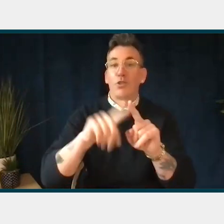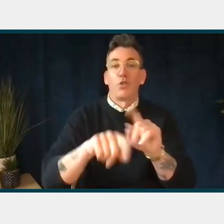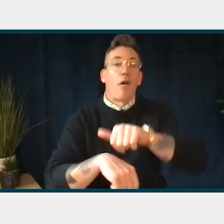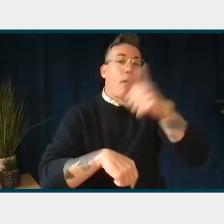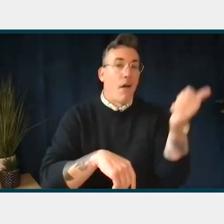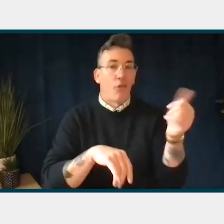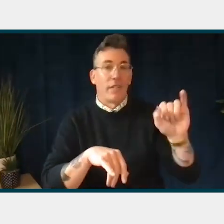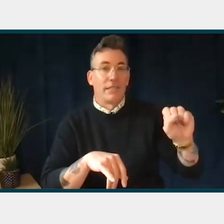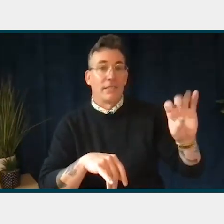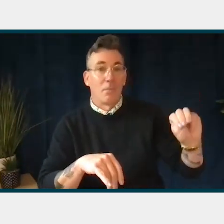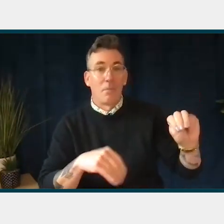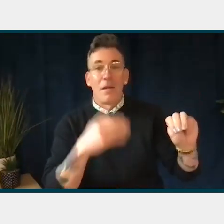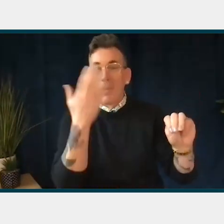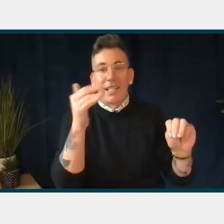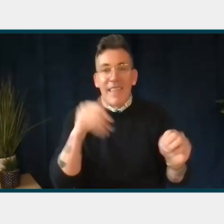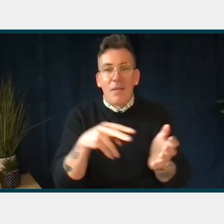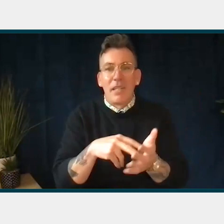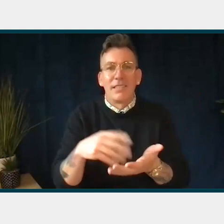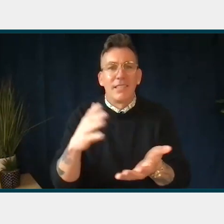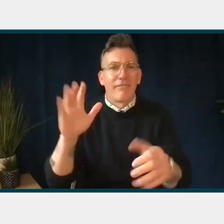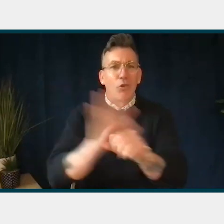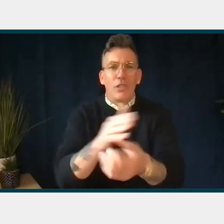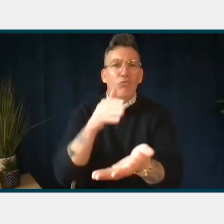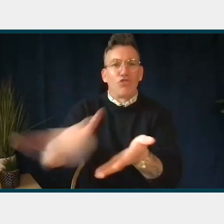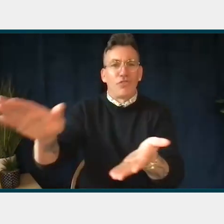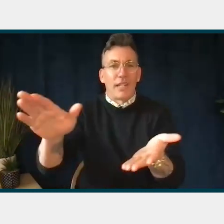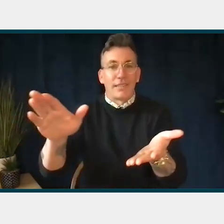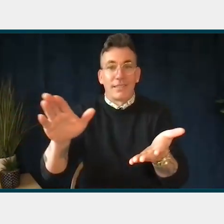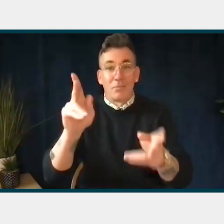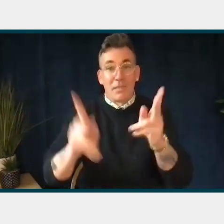is not to make the false comparison to other isms,